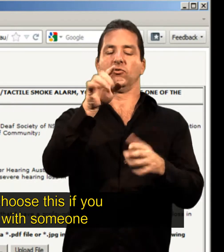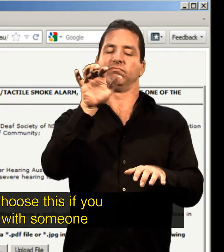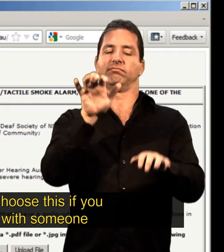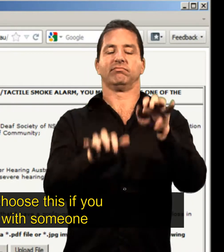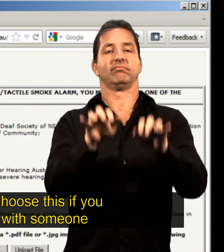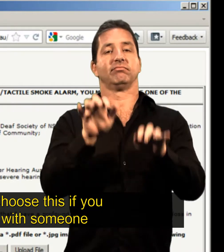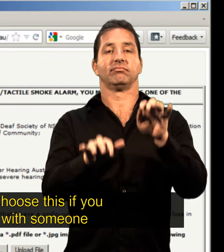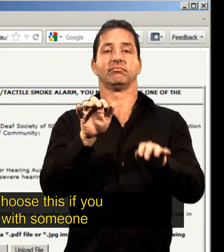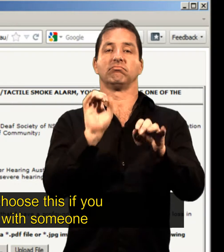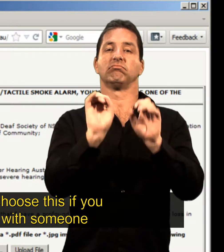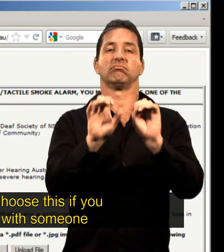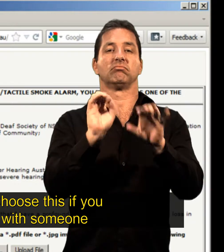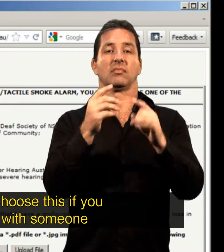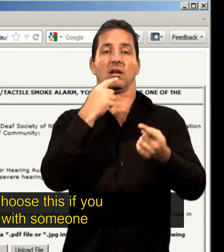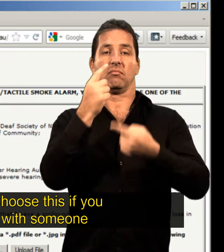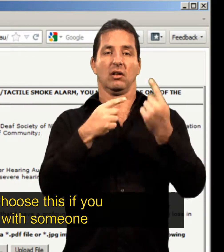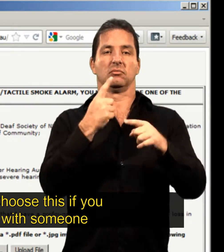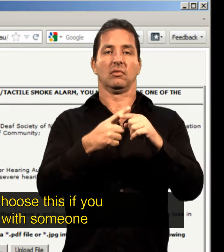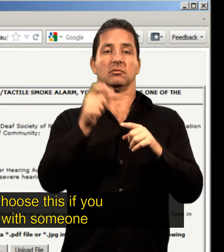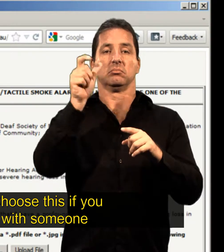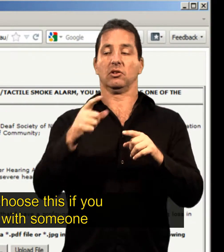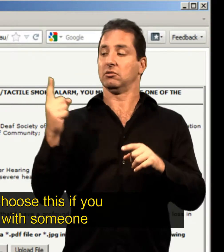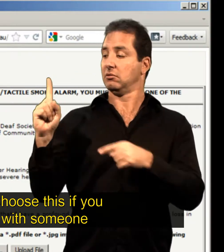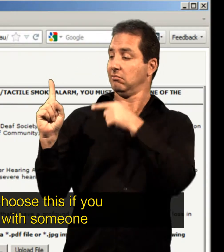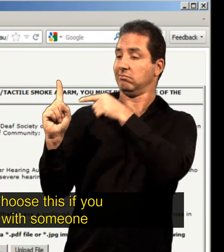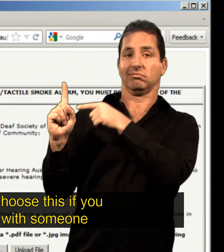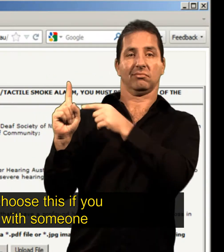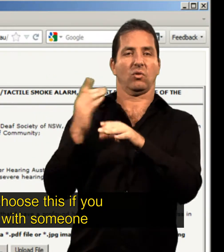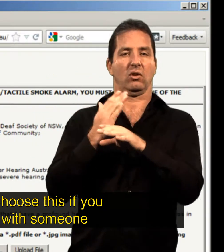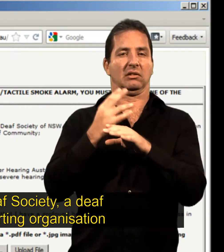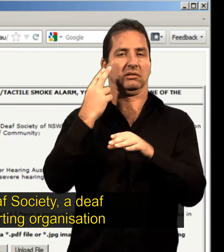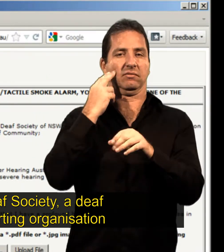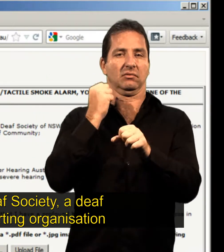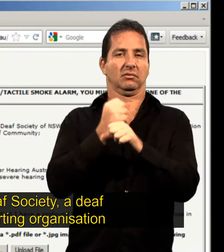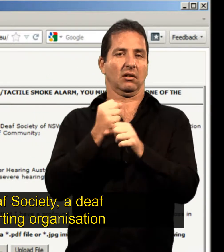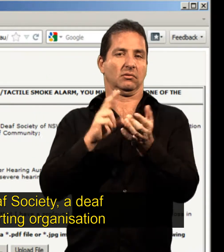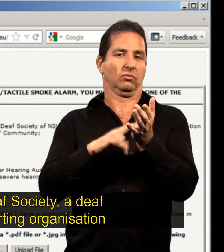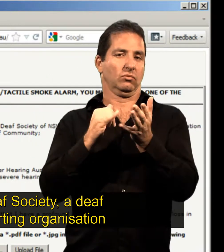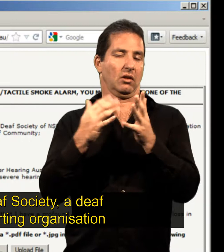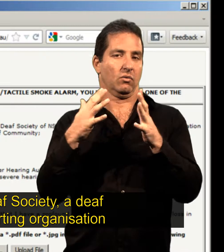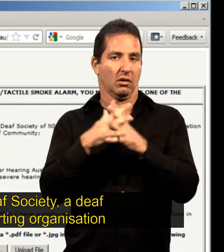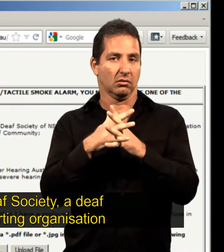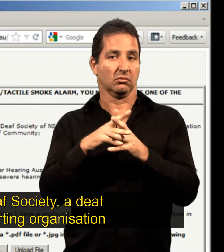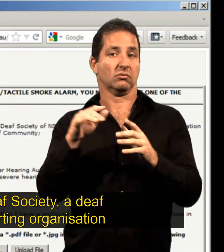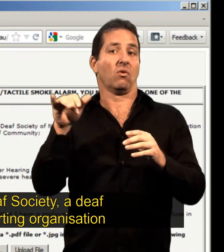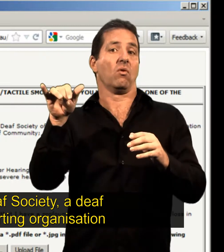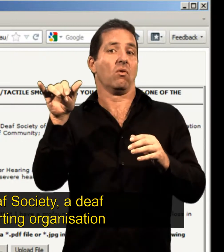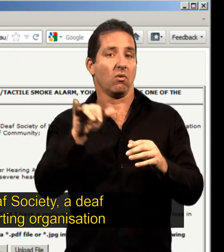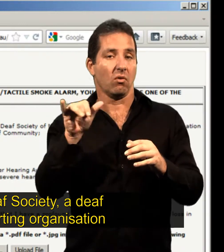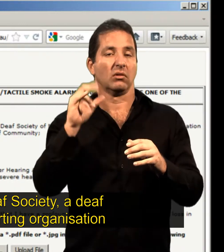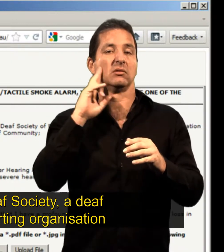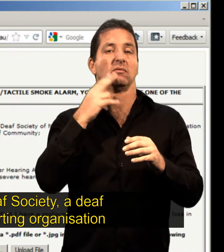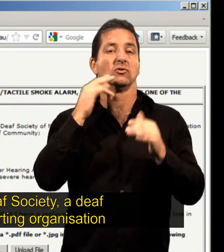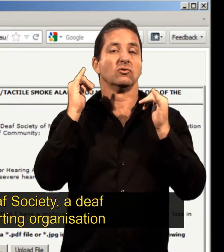Option 1. Choose this if you are sitting with someone from the Deaf Society, a deaf social or